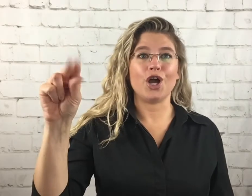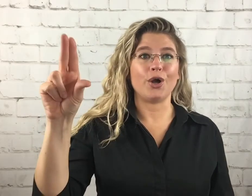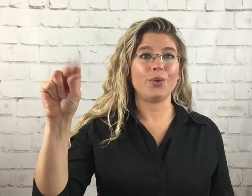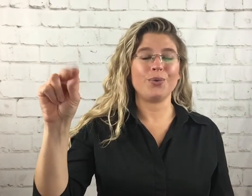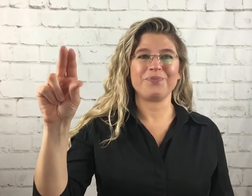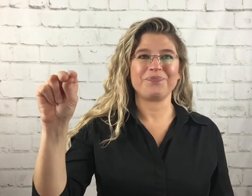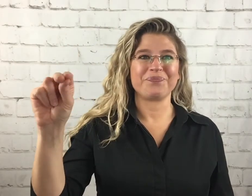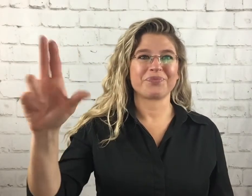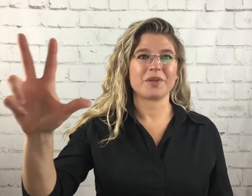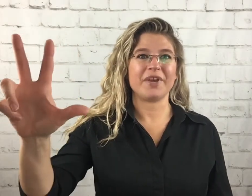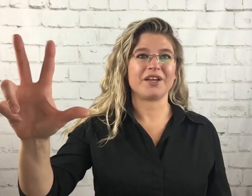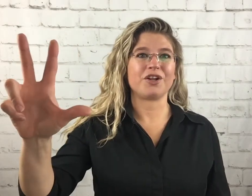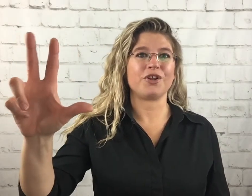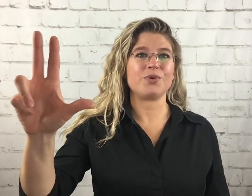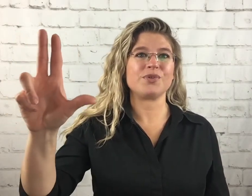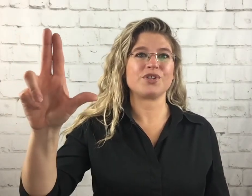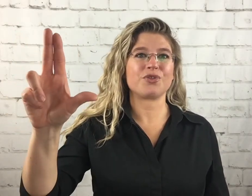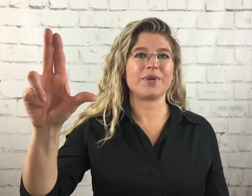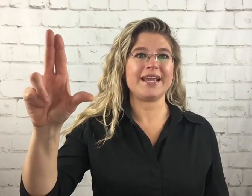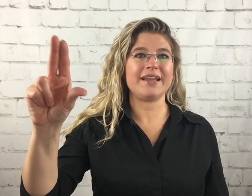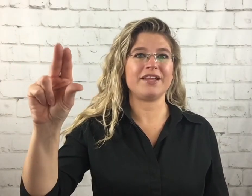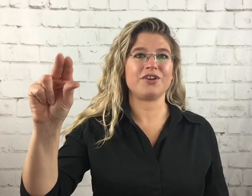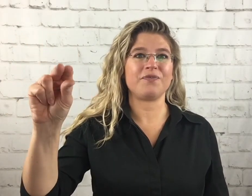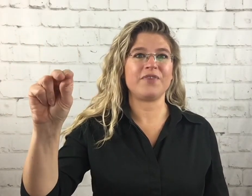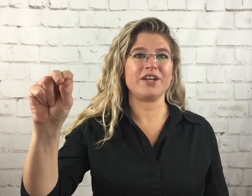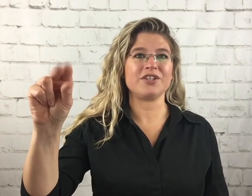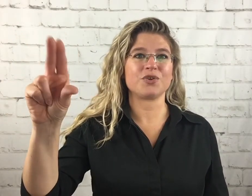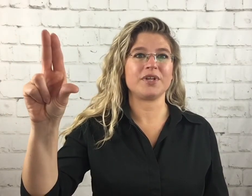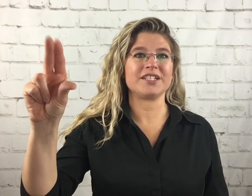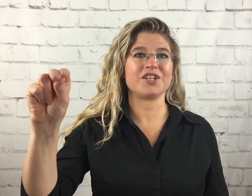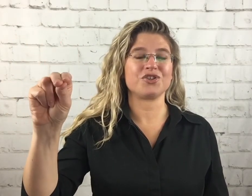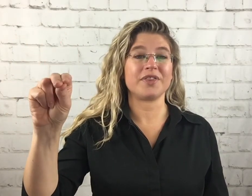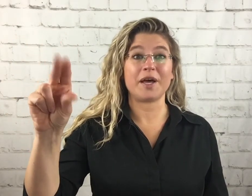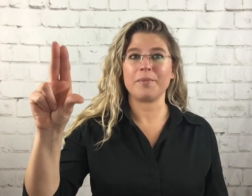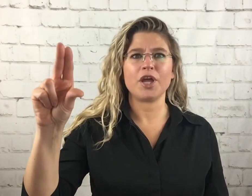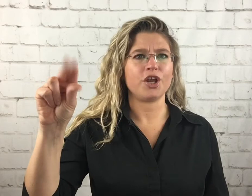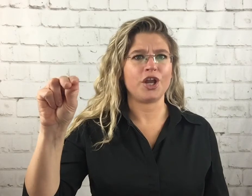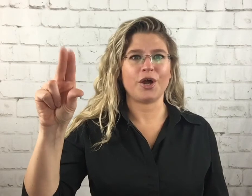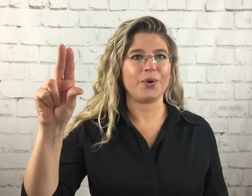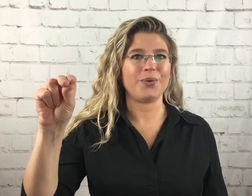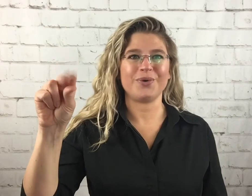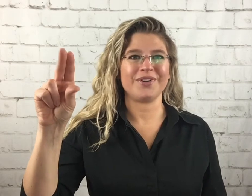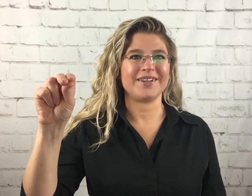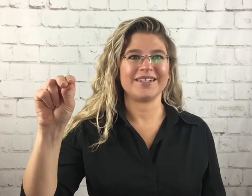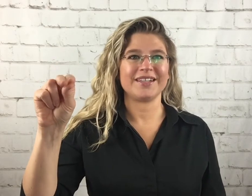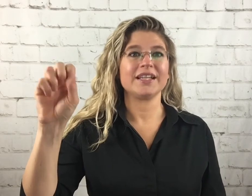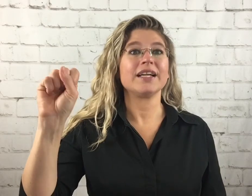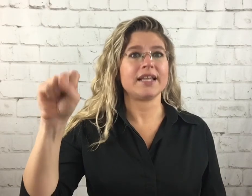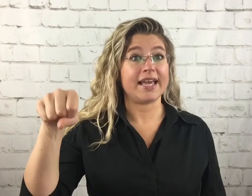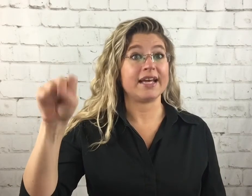no. Make a closed 3, and then your fingers are going to touch your thumb. No,